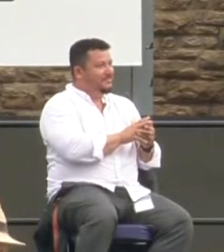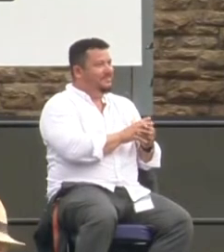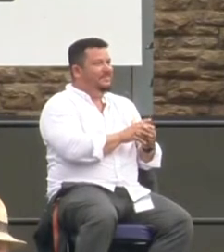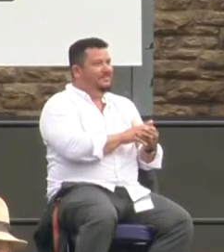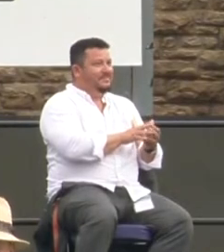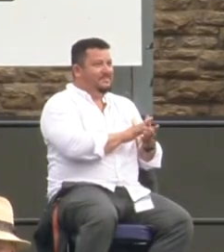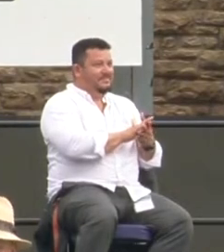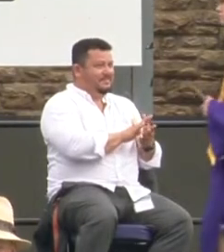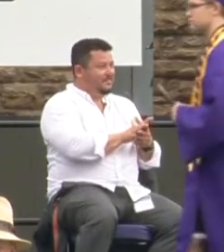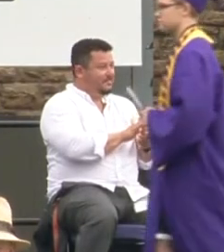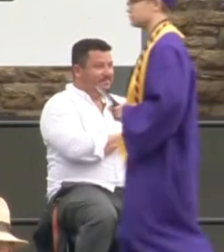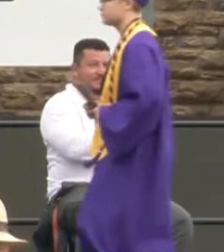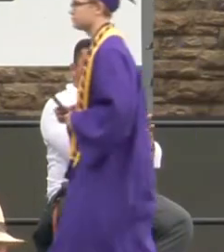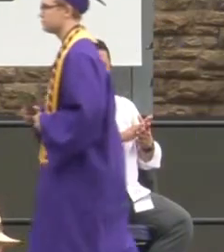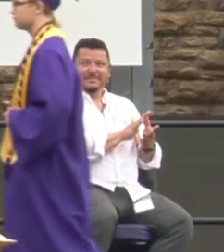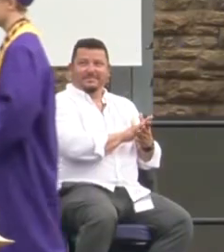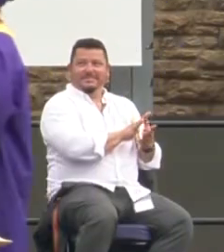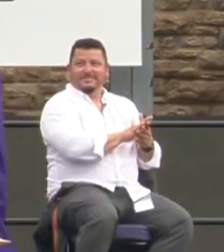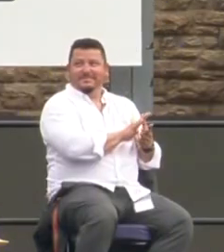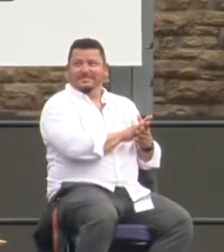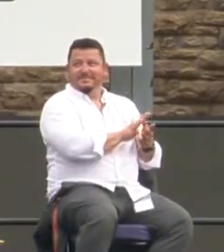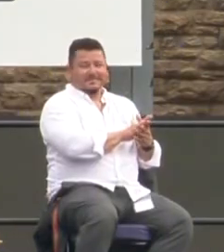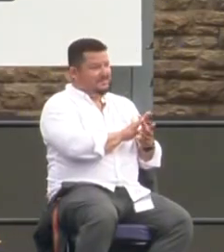Josephine Crabb.